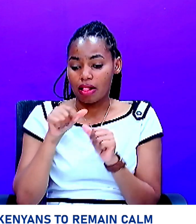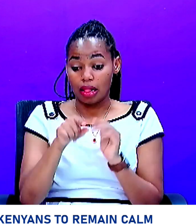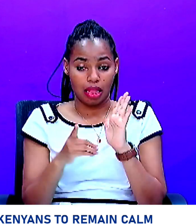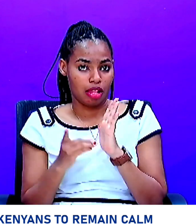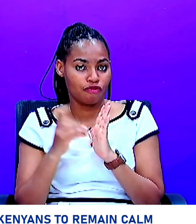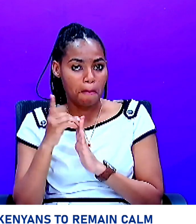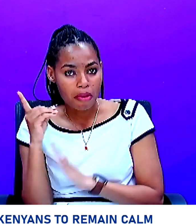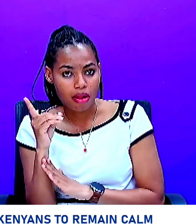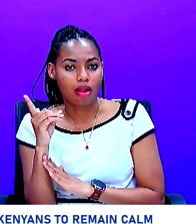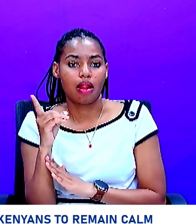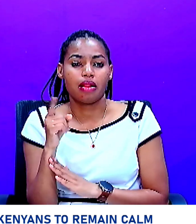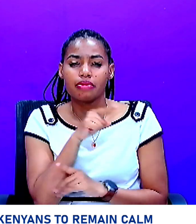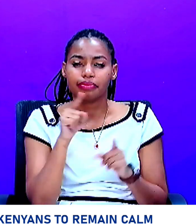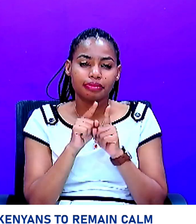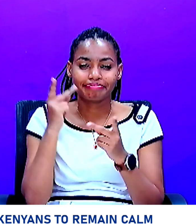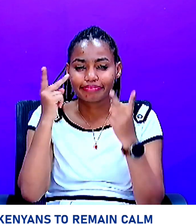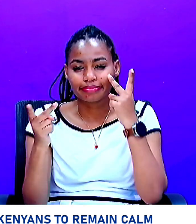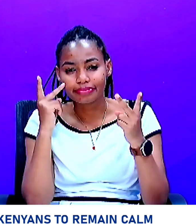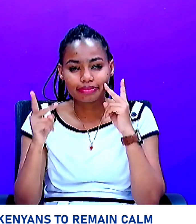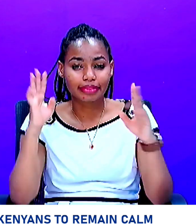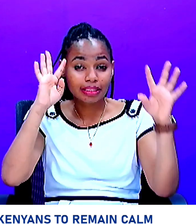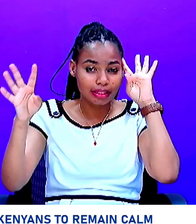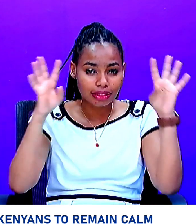too excited about the development.